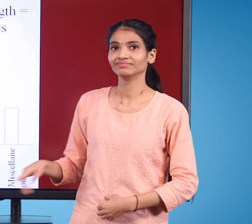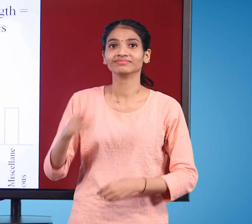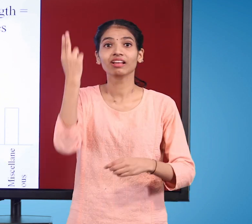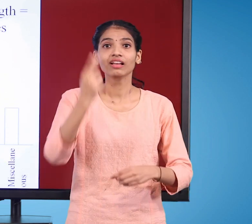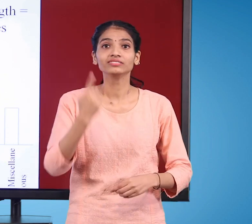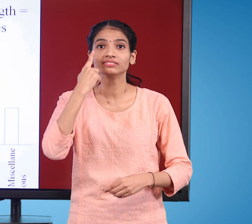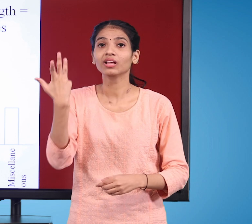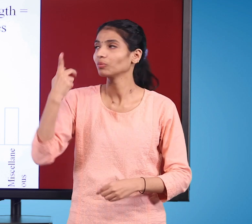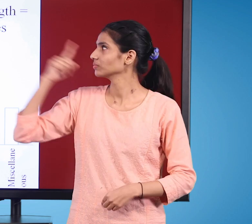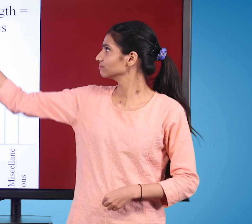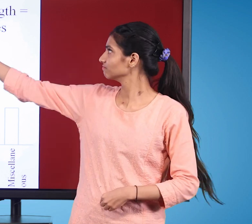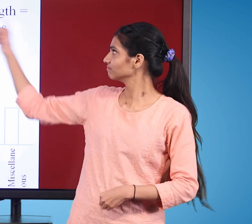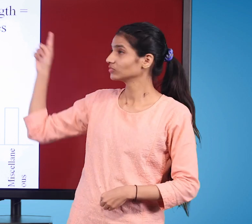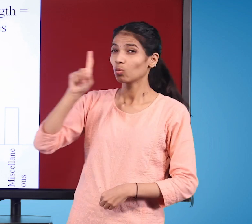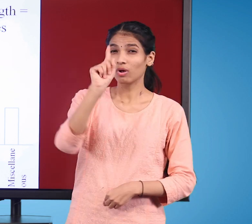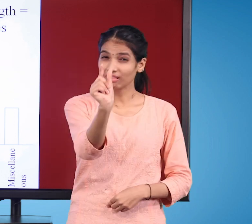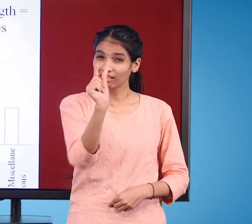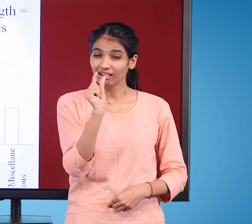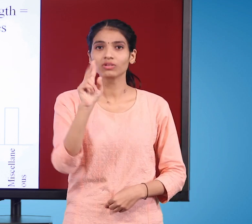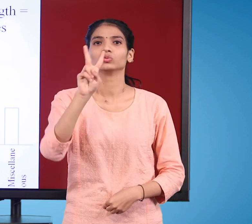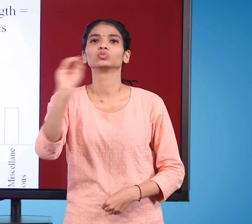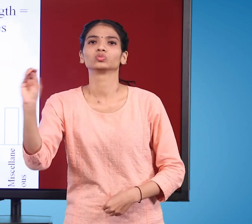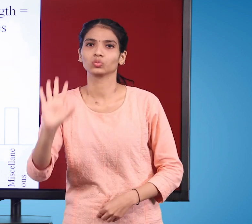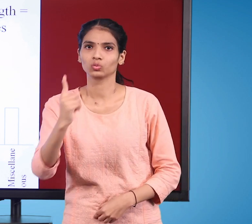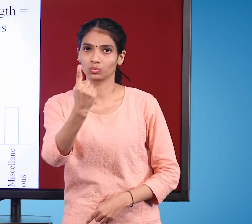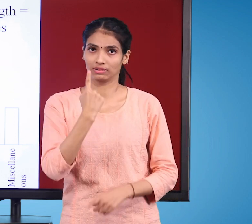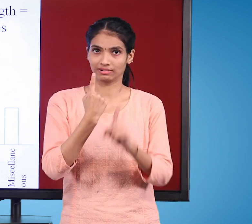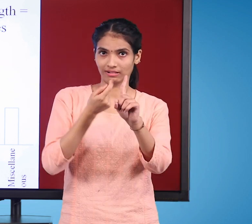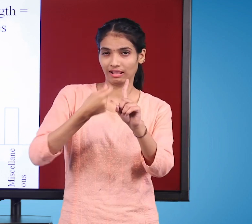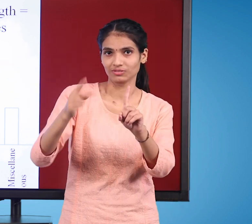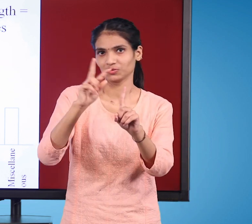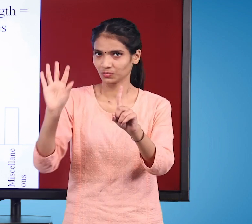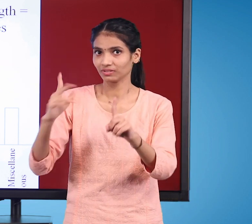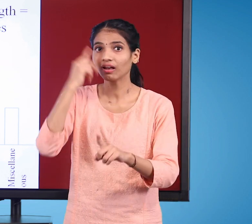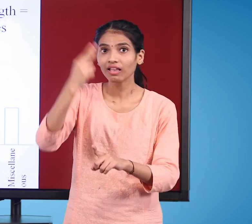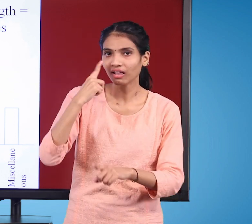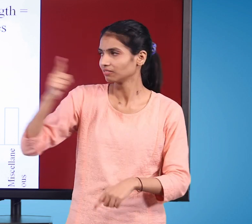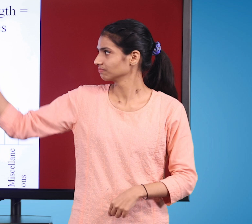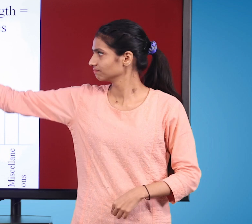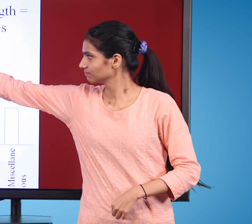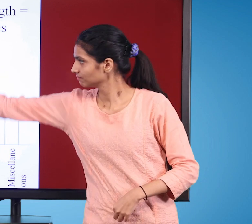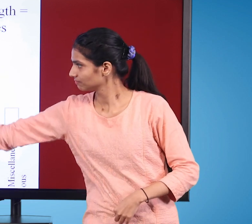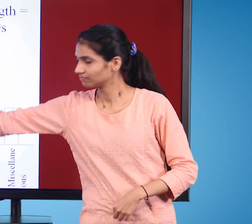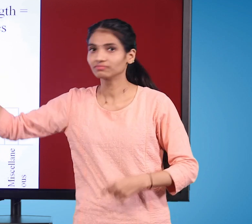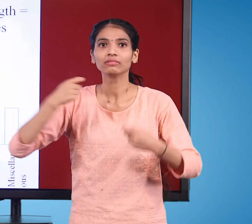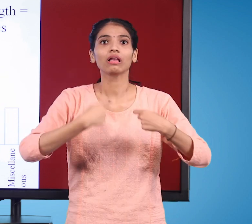Then we have the bar diagram of the items versus the expenditure in rupees. 1 unit